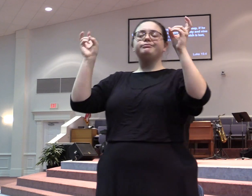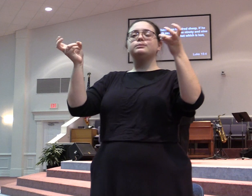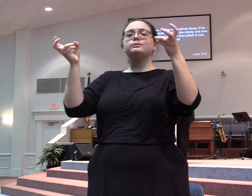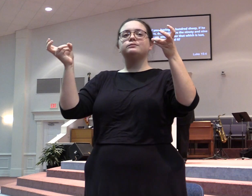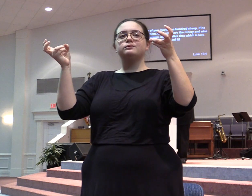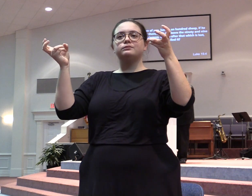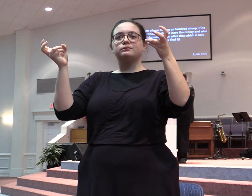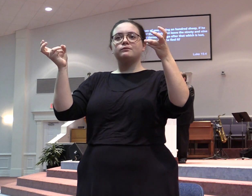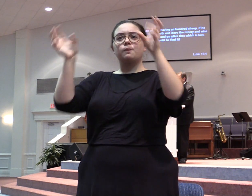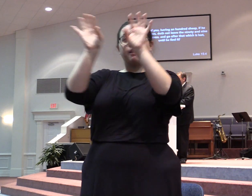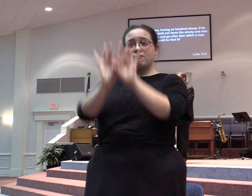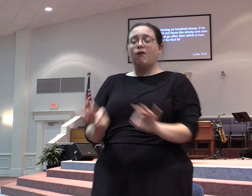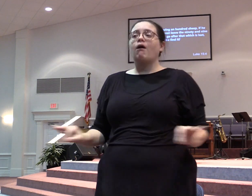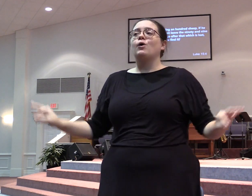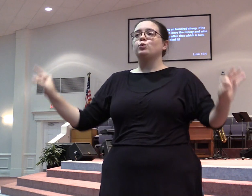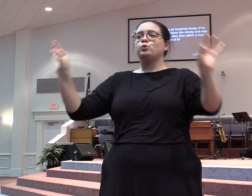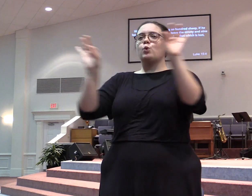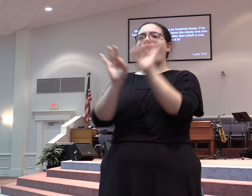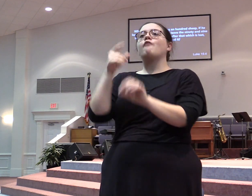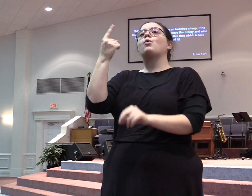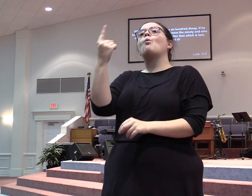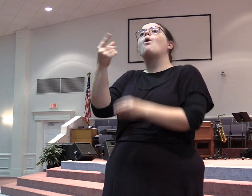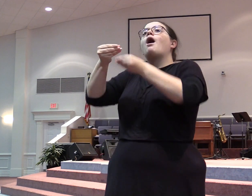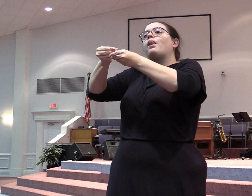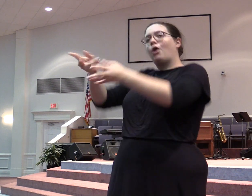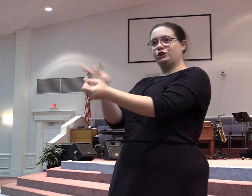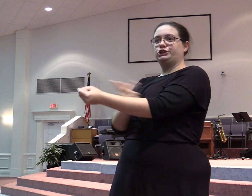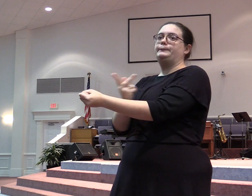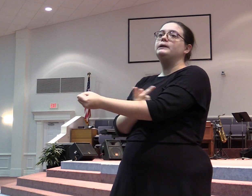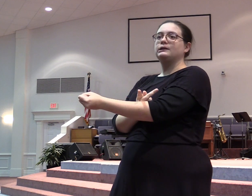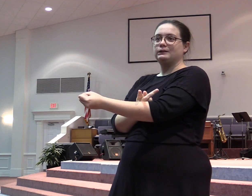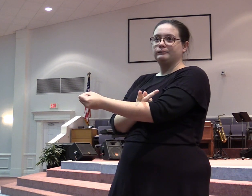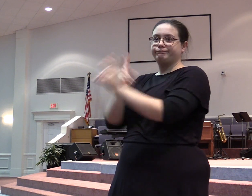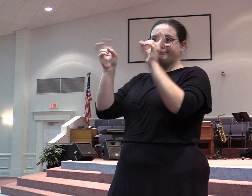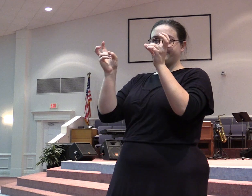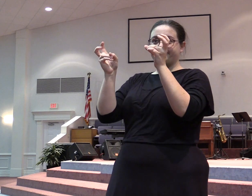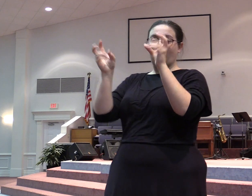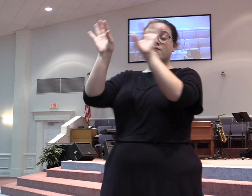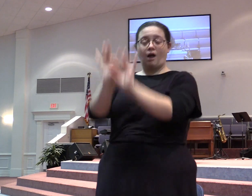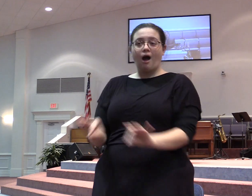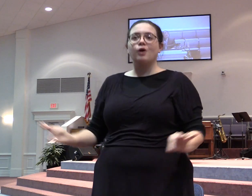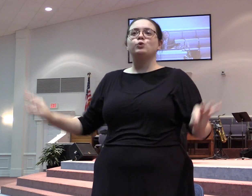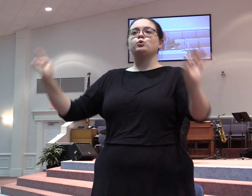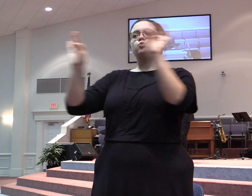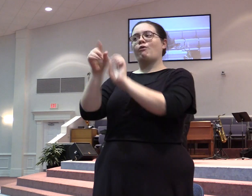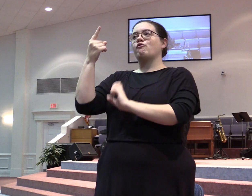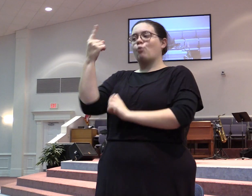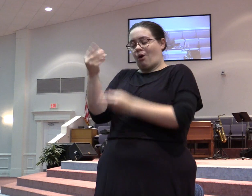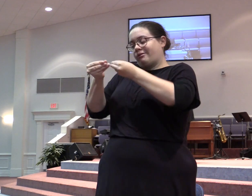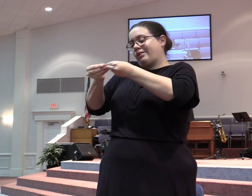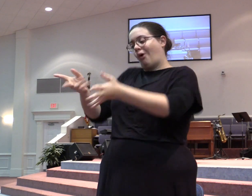value of one lost sheep. Amen. That's good. The value of